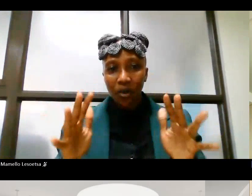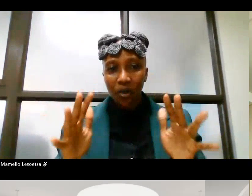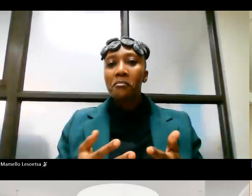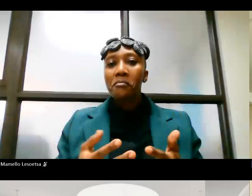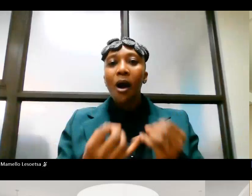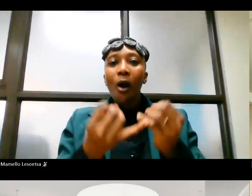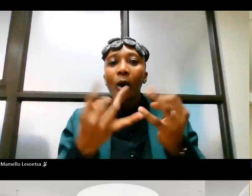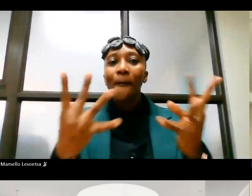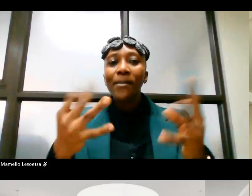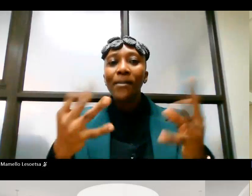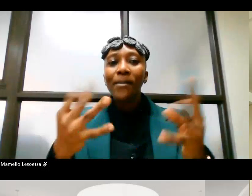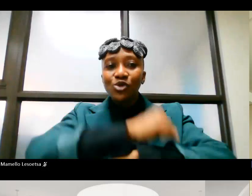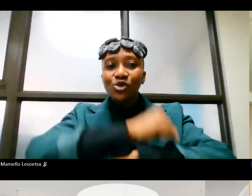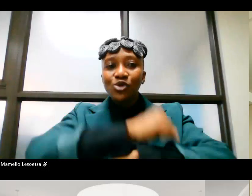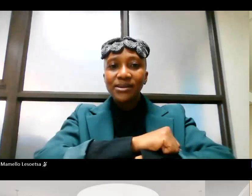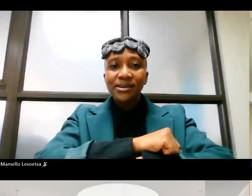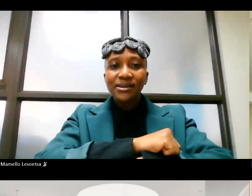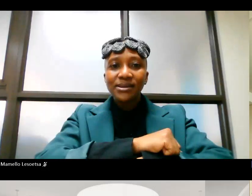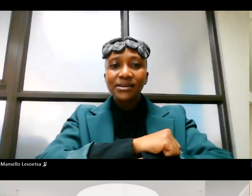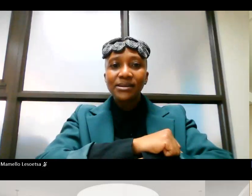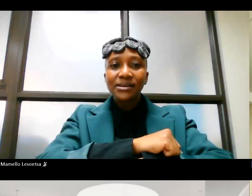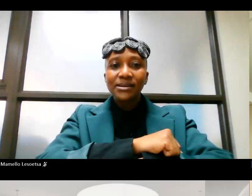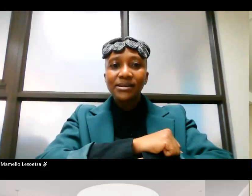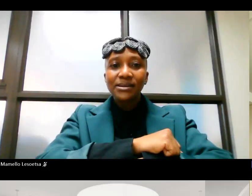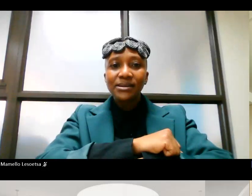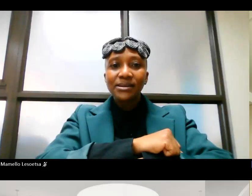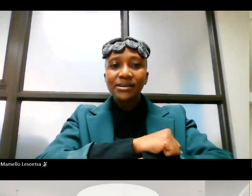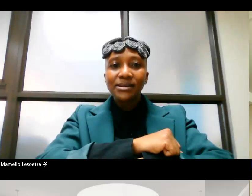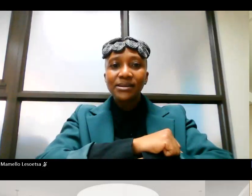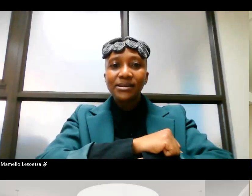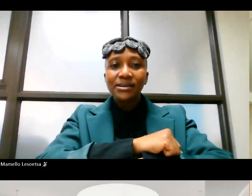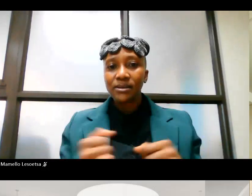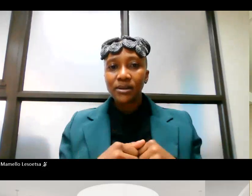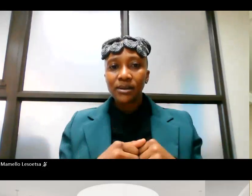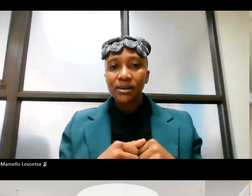There's 3 of us. So they actually just 8 students.